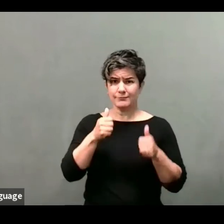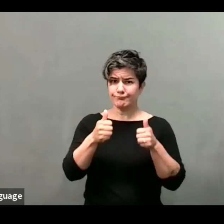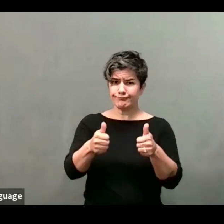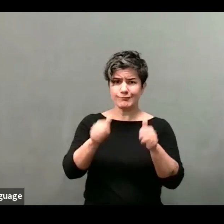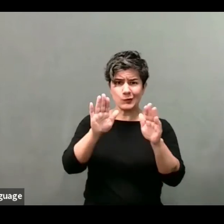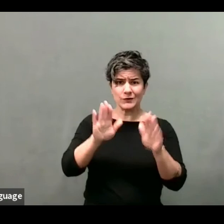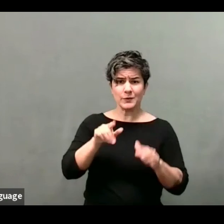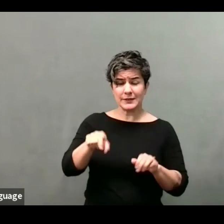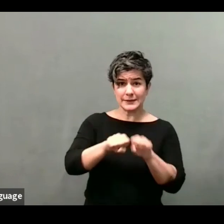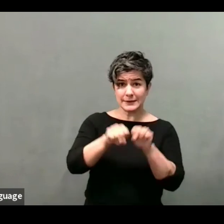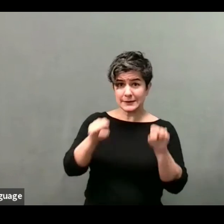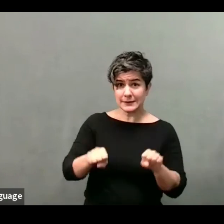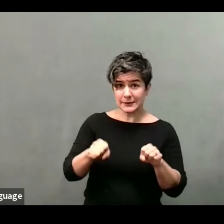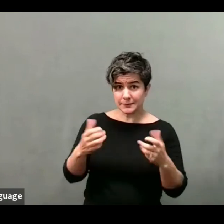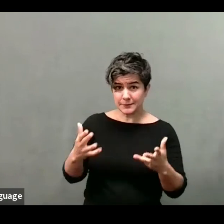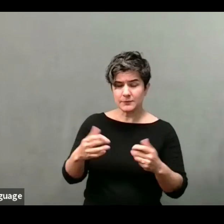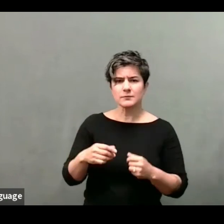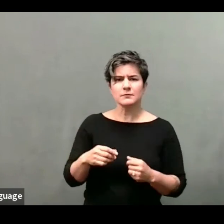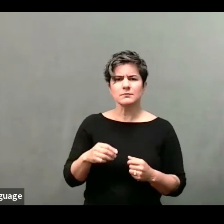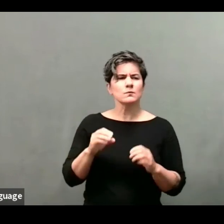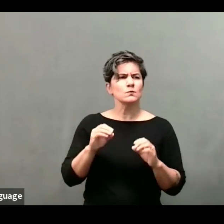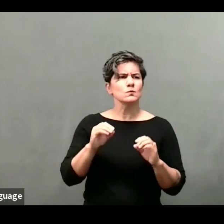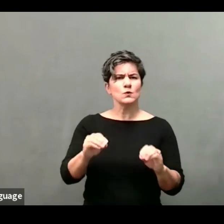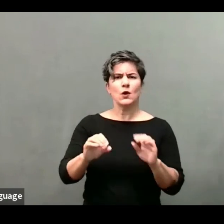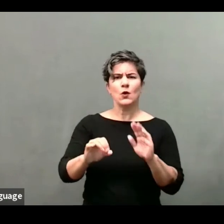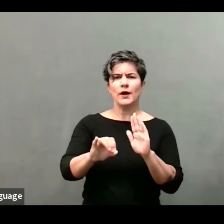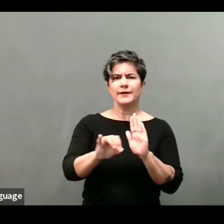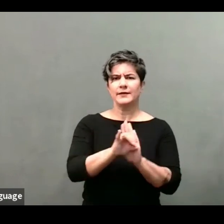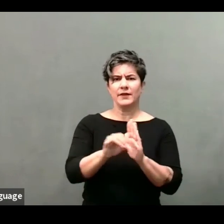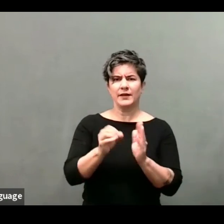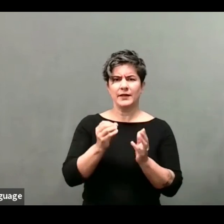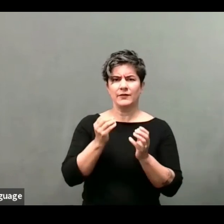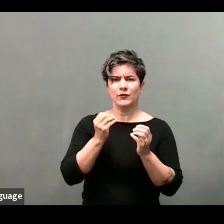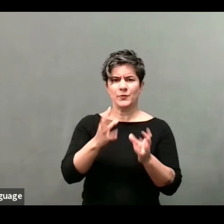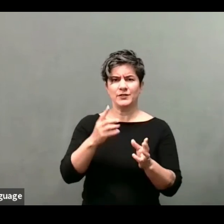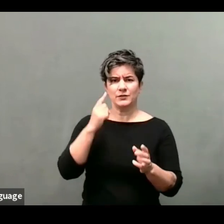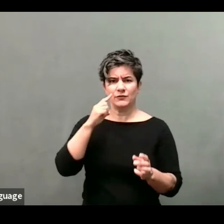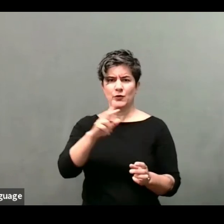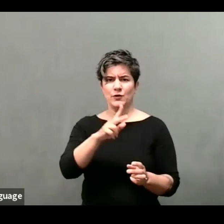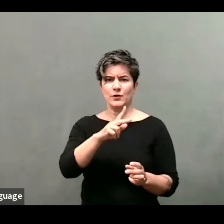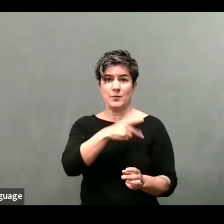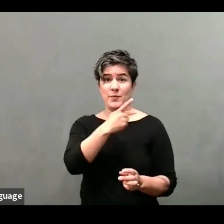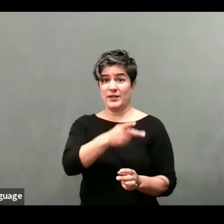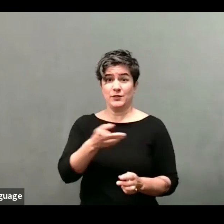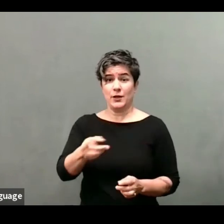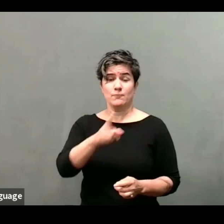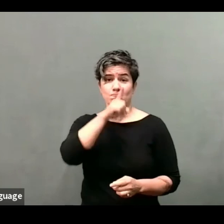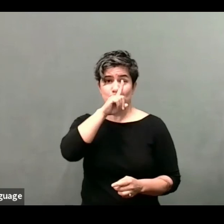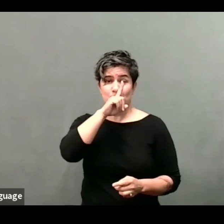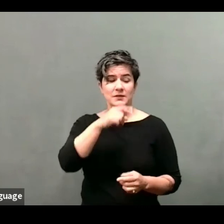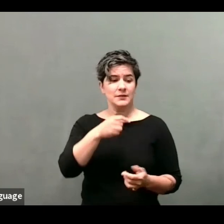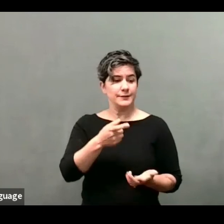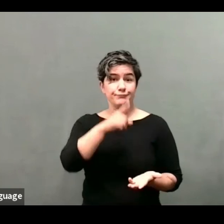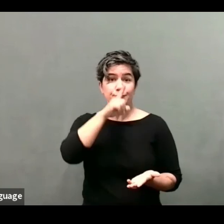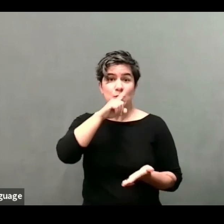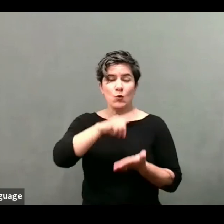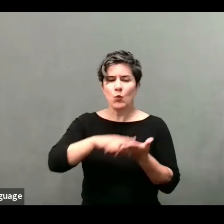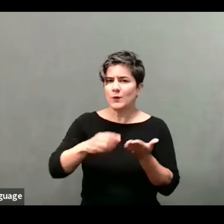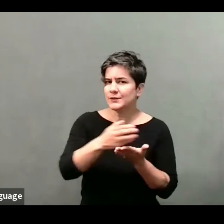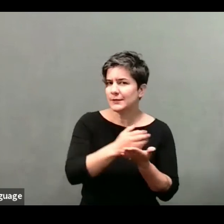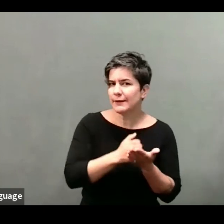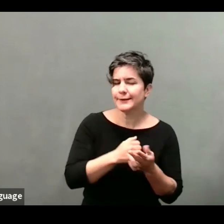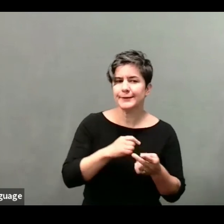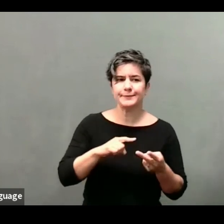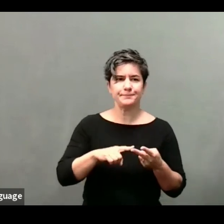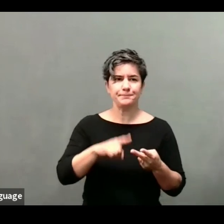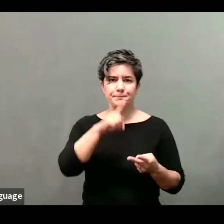system is it has absolutely no identifying information for the patient on here. It doesn't say what was collected in the kit. It doesn't